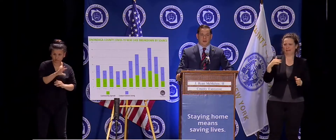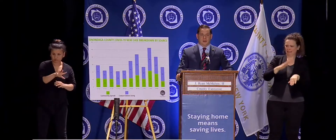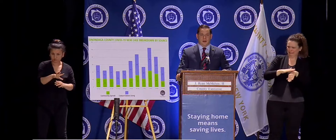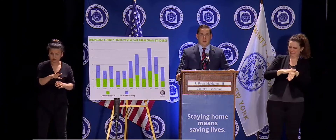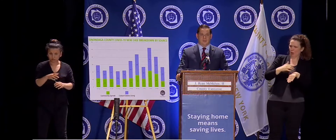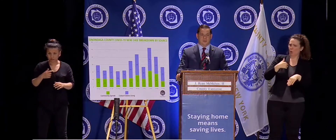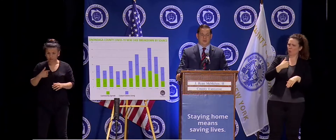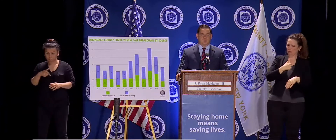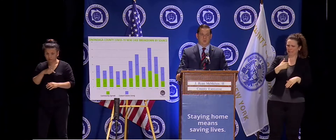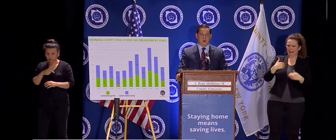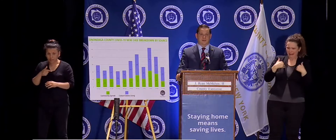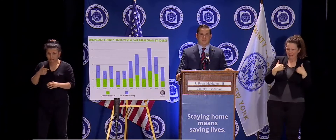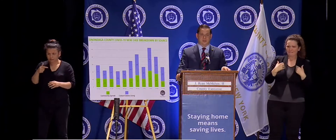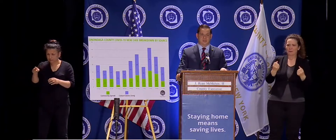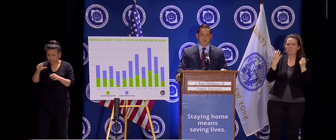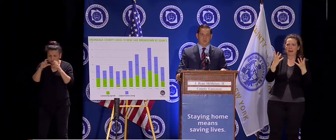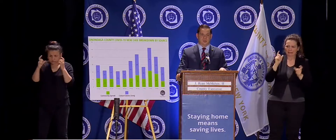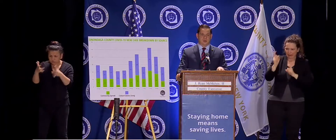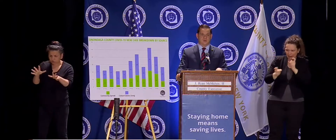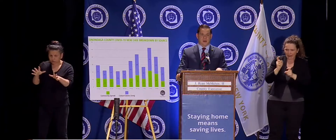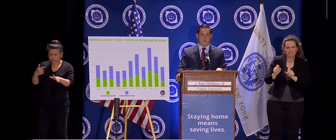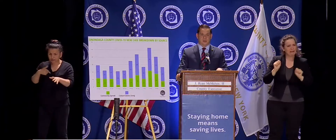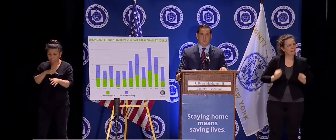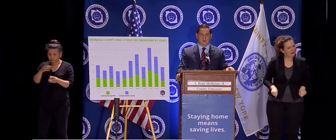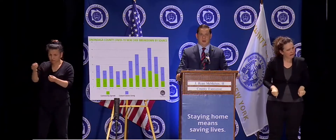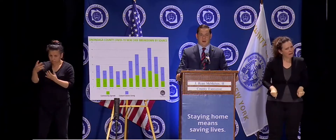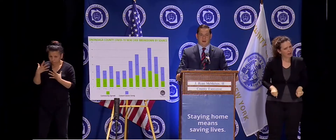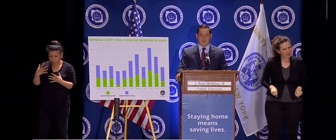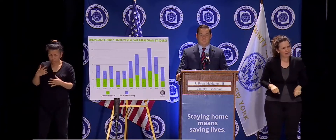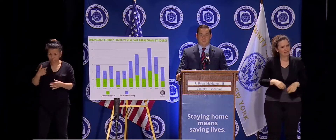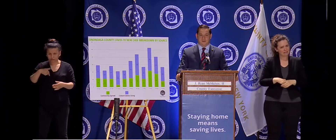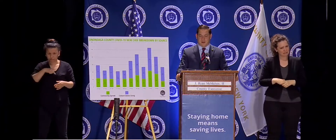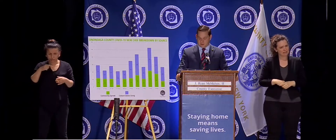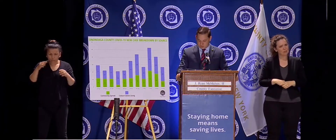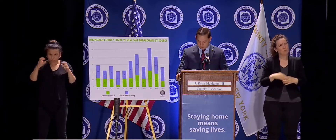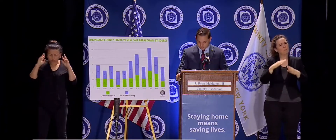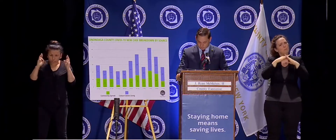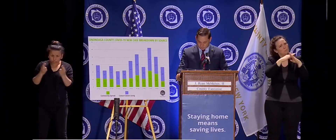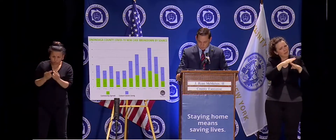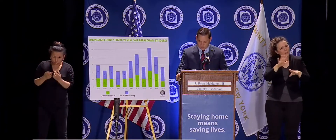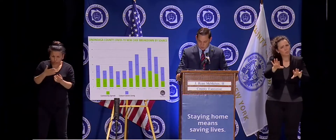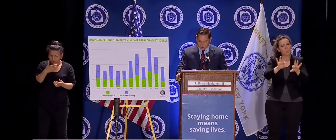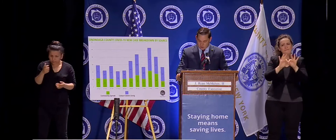one because we want to protect you and your family from this virus.